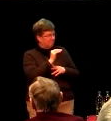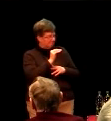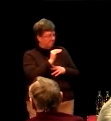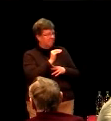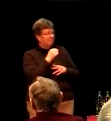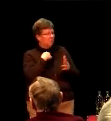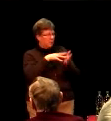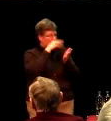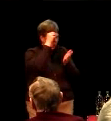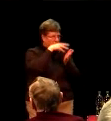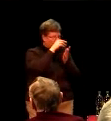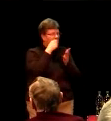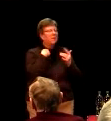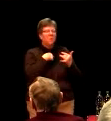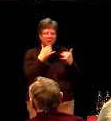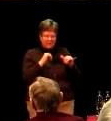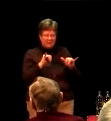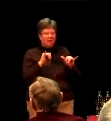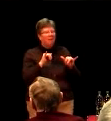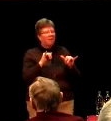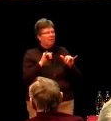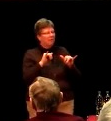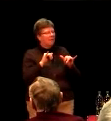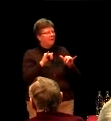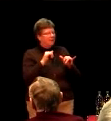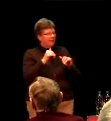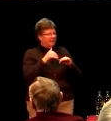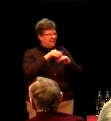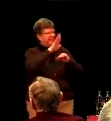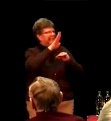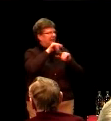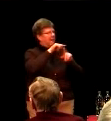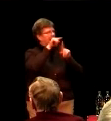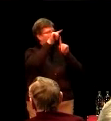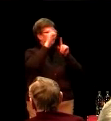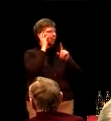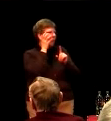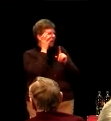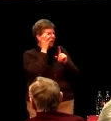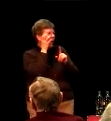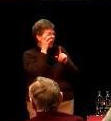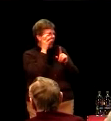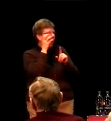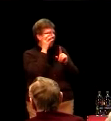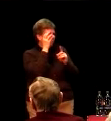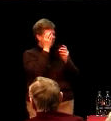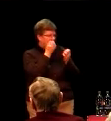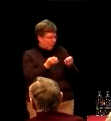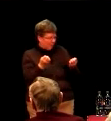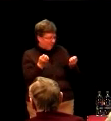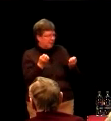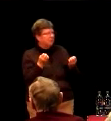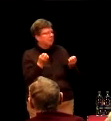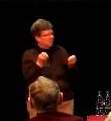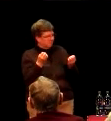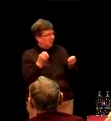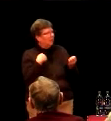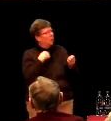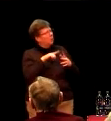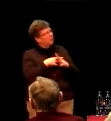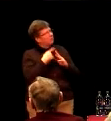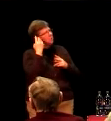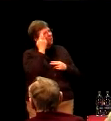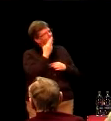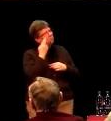still sending up our radiosondes, so now we could map where the jet stream was pretty systematically as well. We started realizing